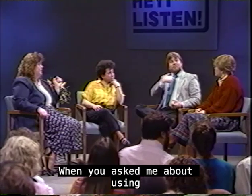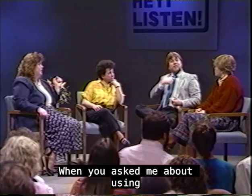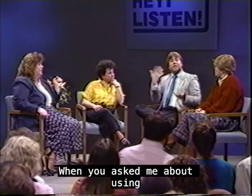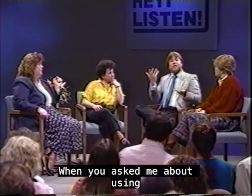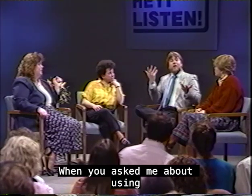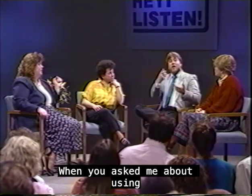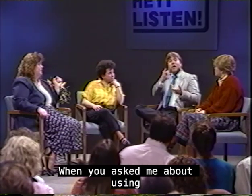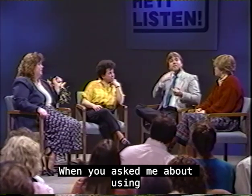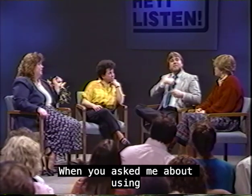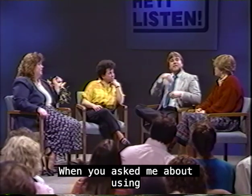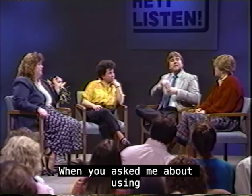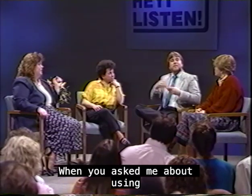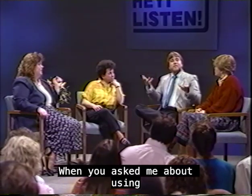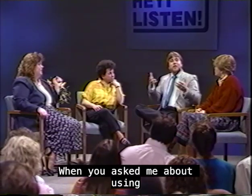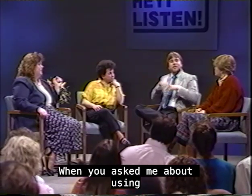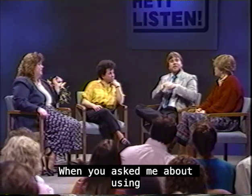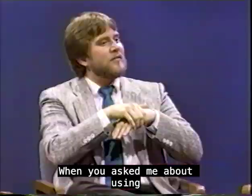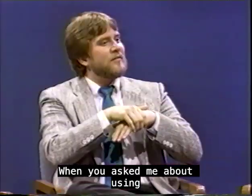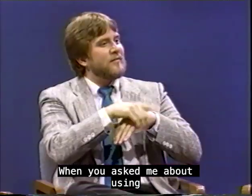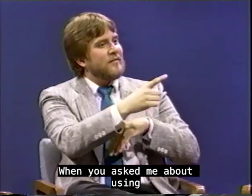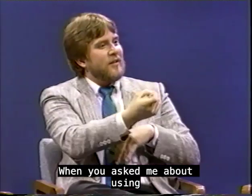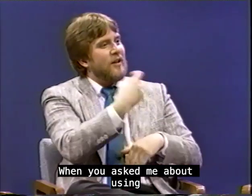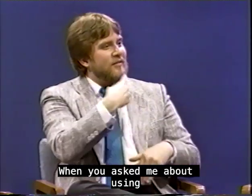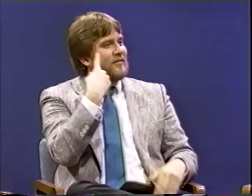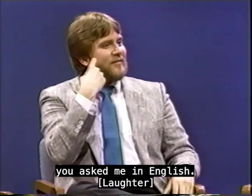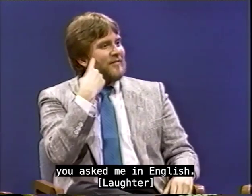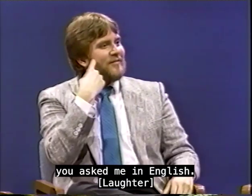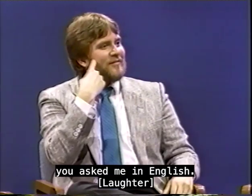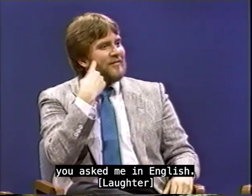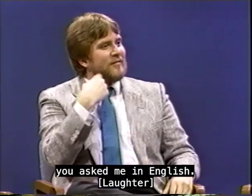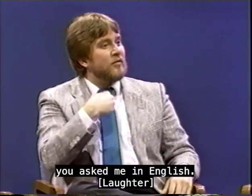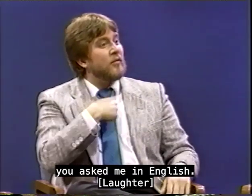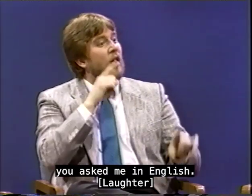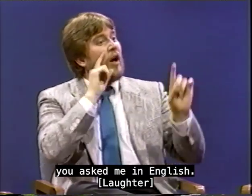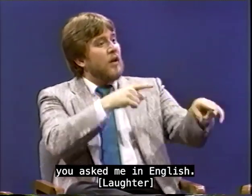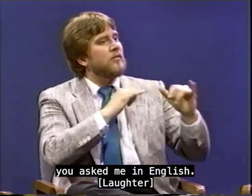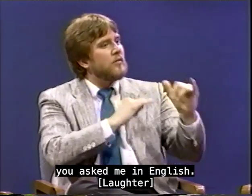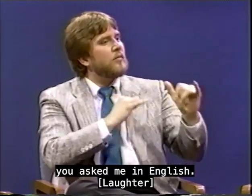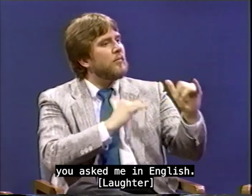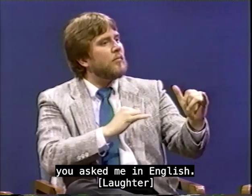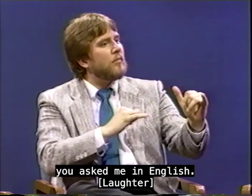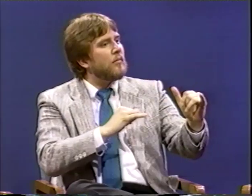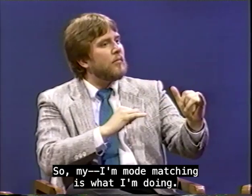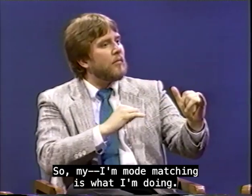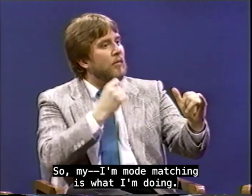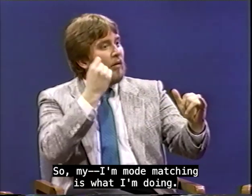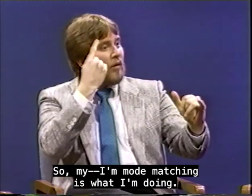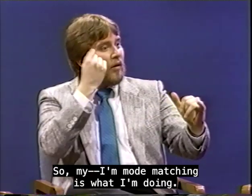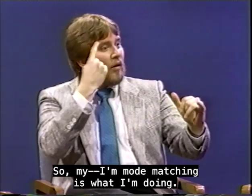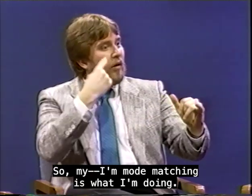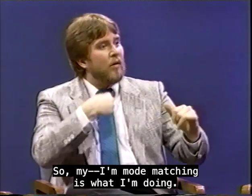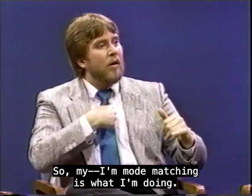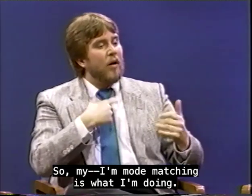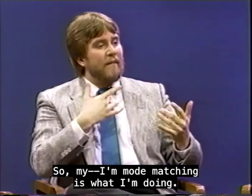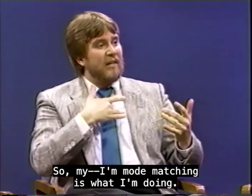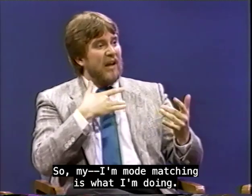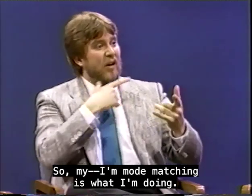When you ask me about using American Sign Language, you asked me in English. So I'm mode matching is what I'm